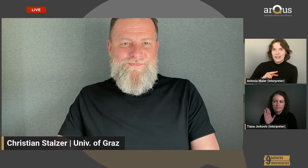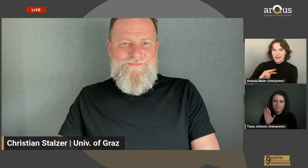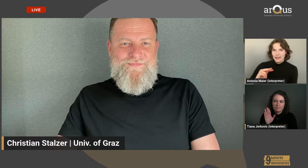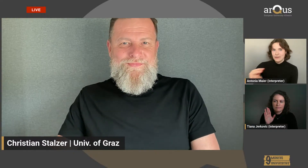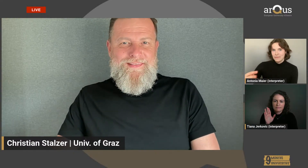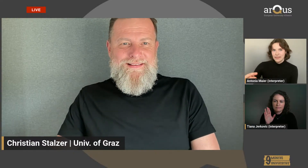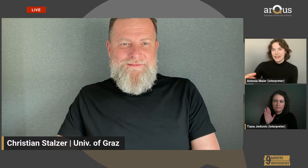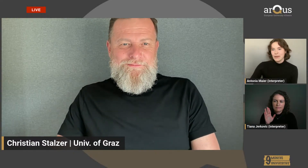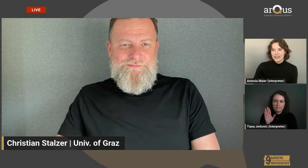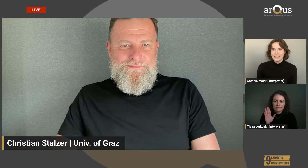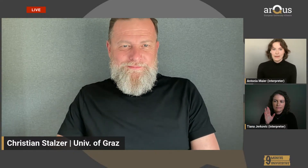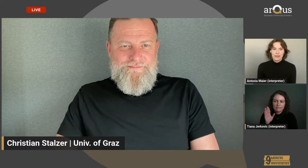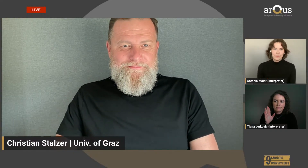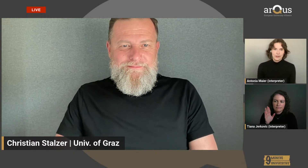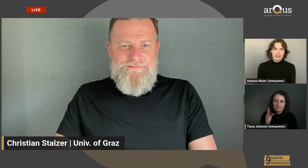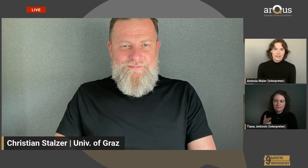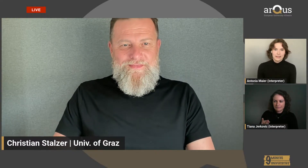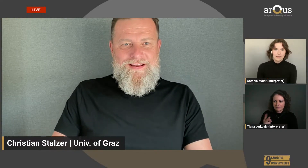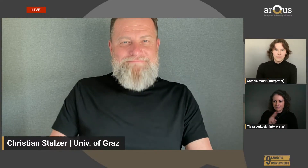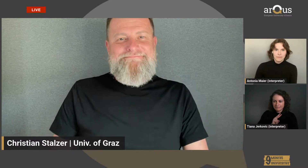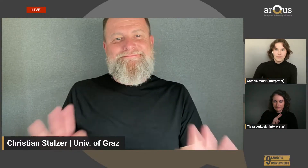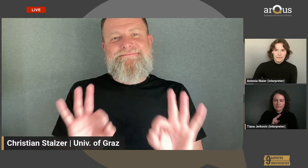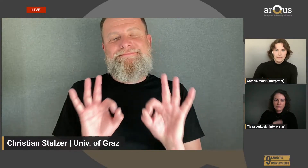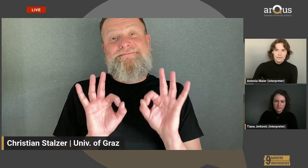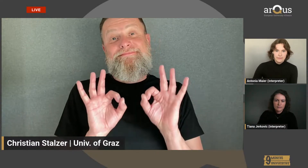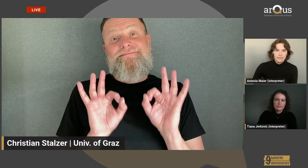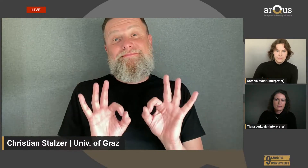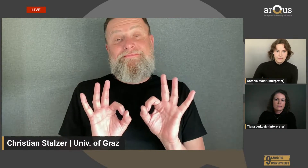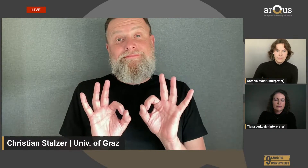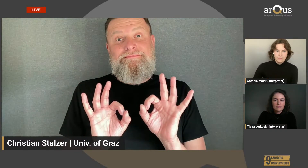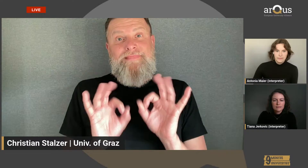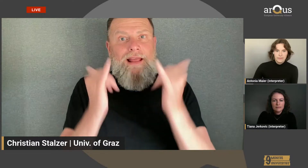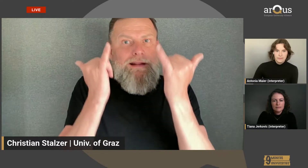people that made the same experience.